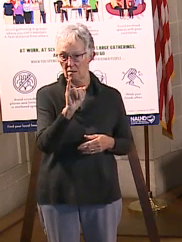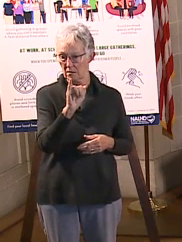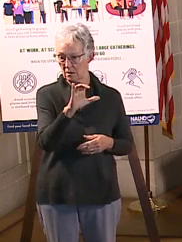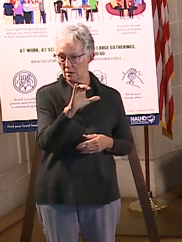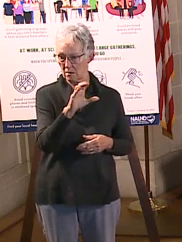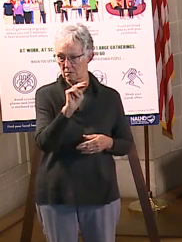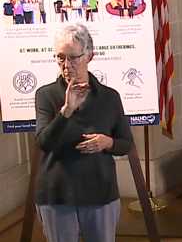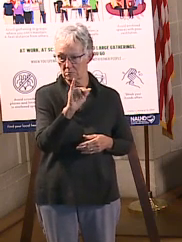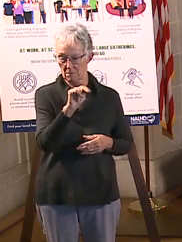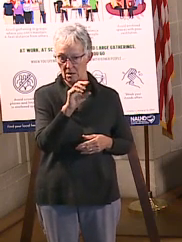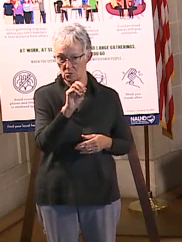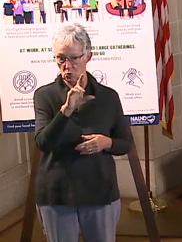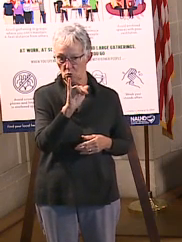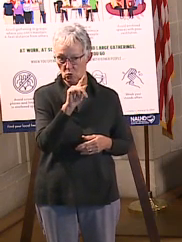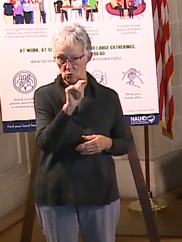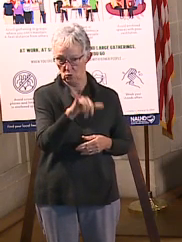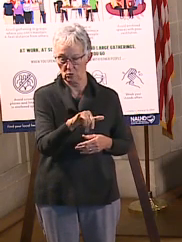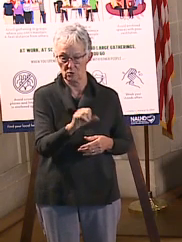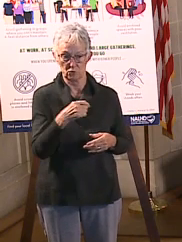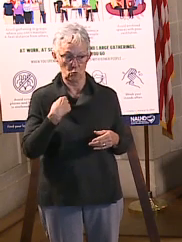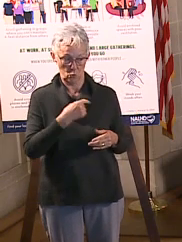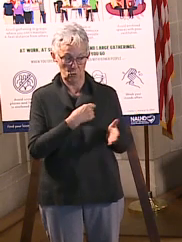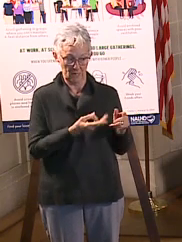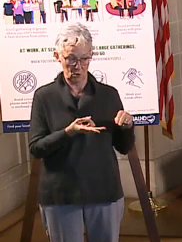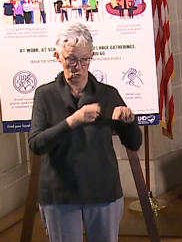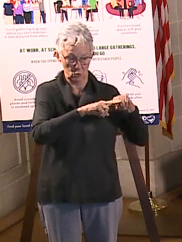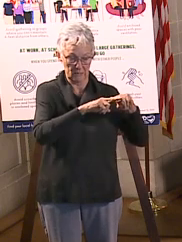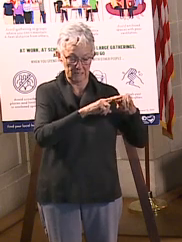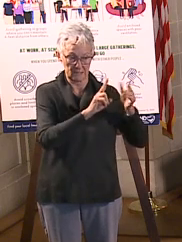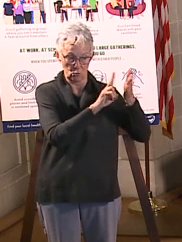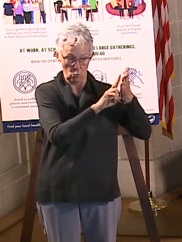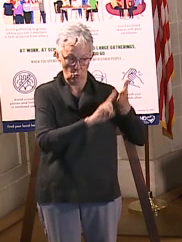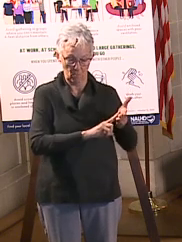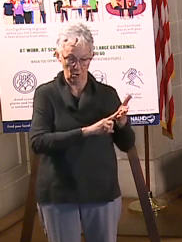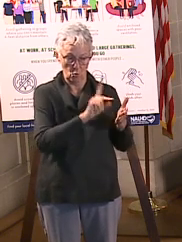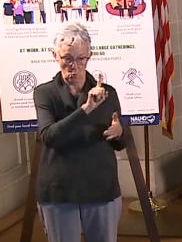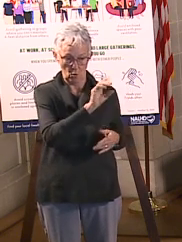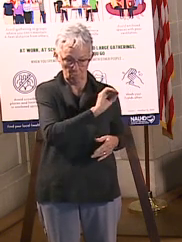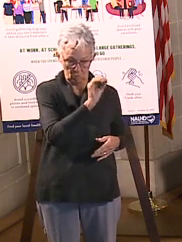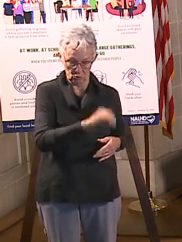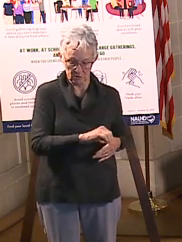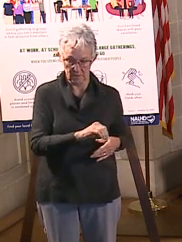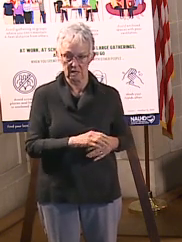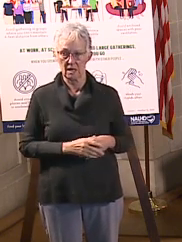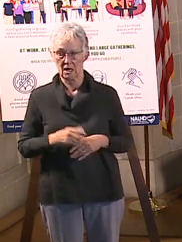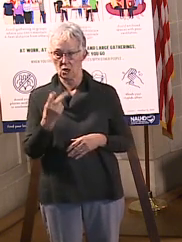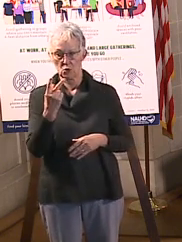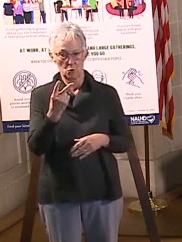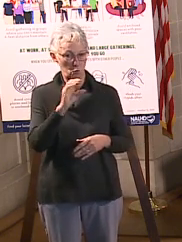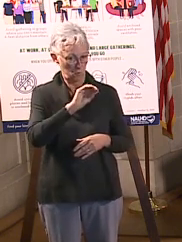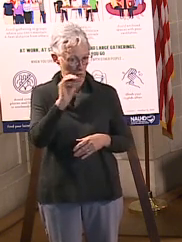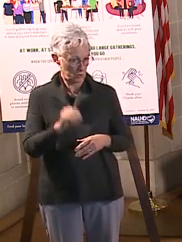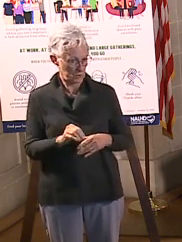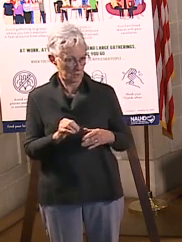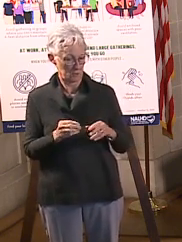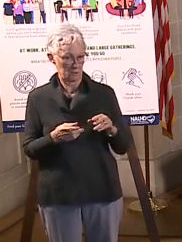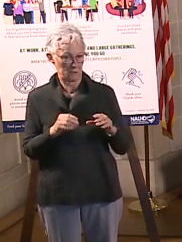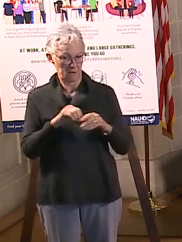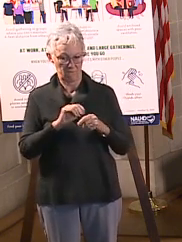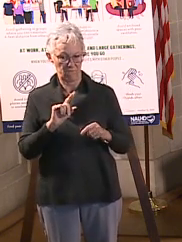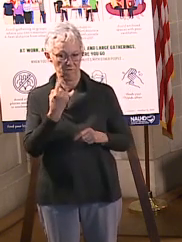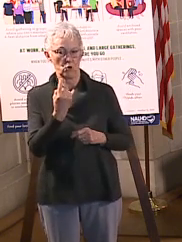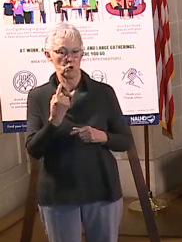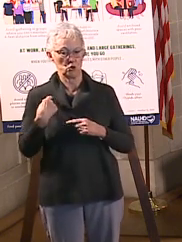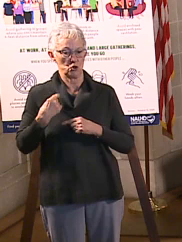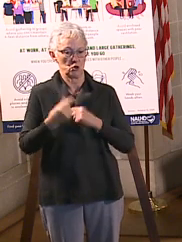overall enrollment growth of 1%, an overall enrollment growth of over 2% for Nebraska students, and a significant enrollment growth in